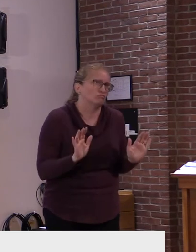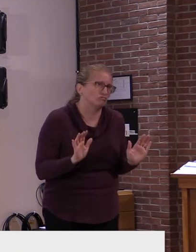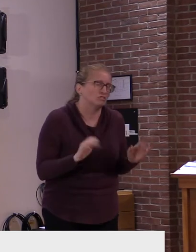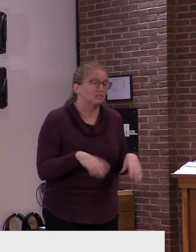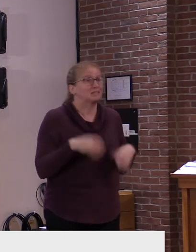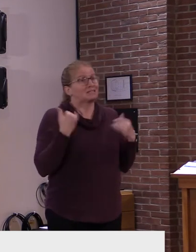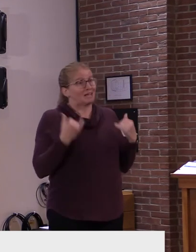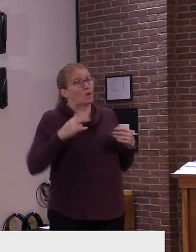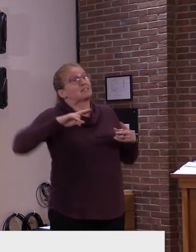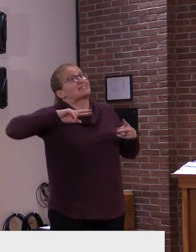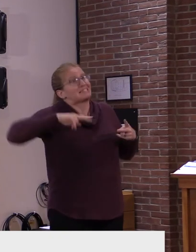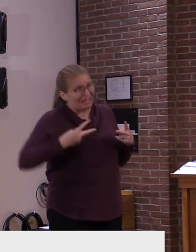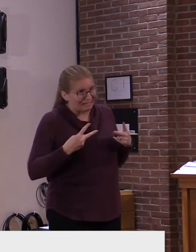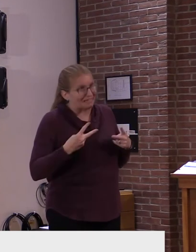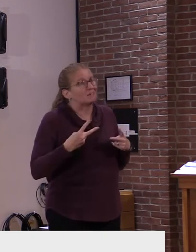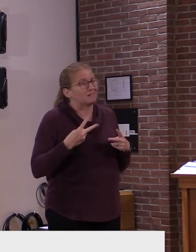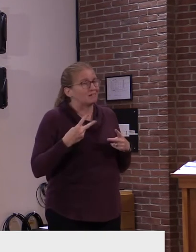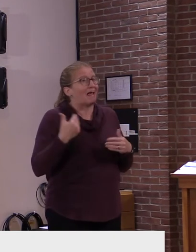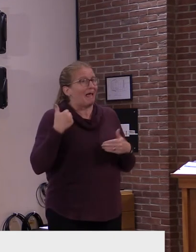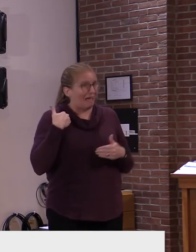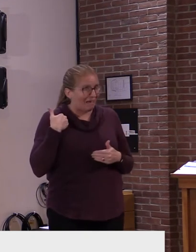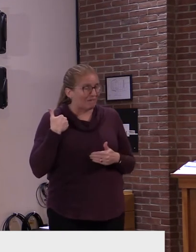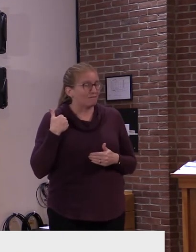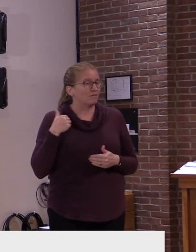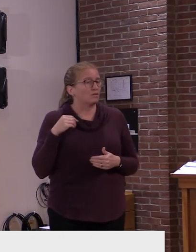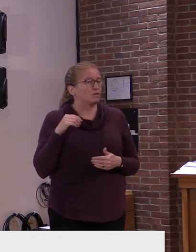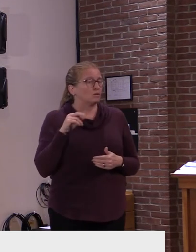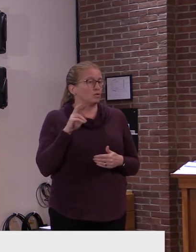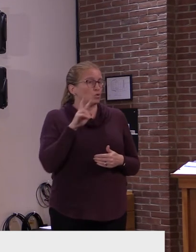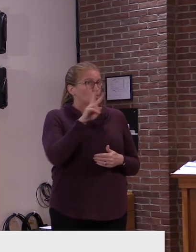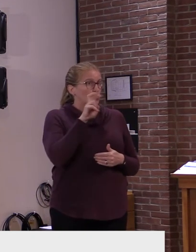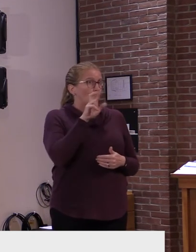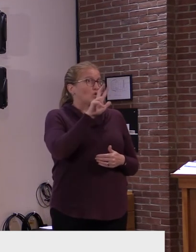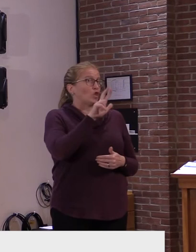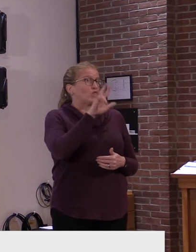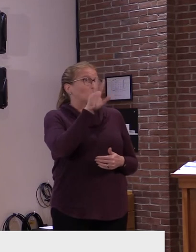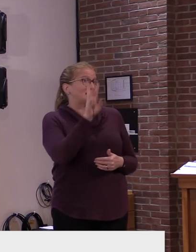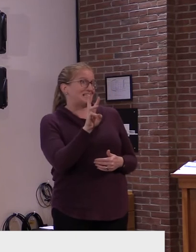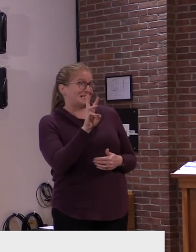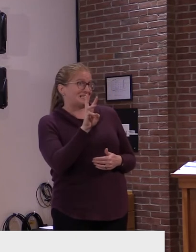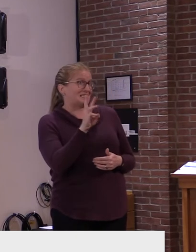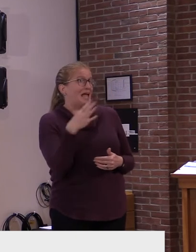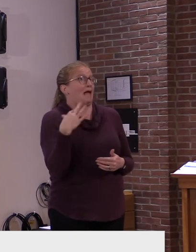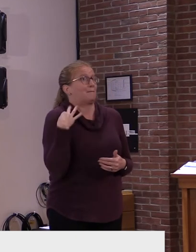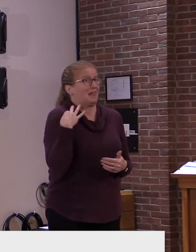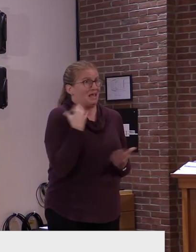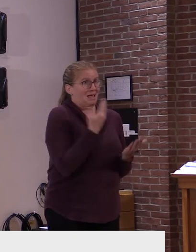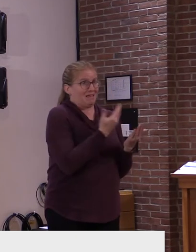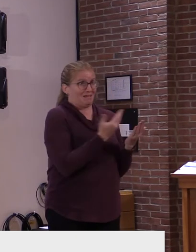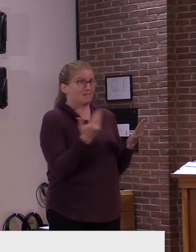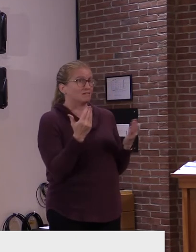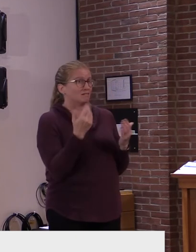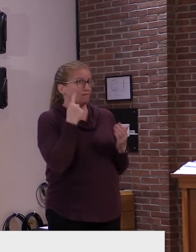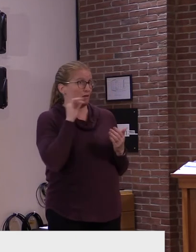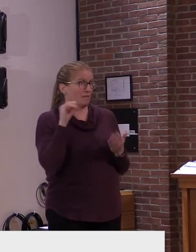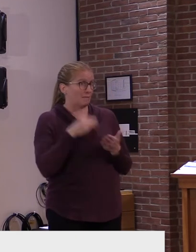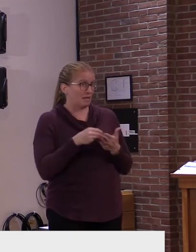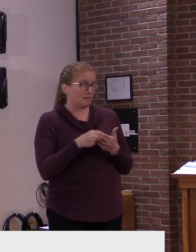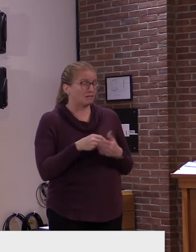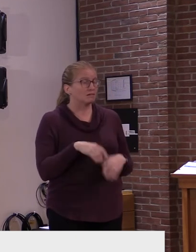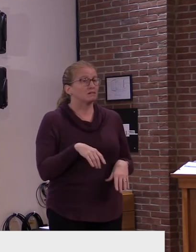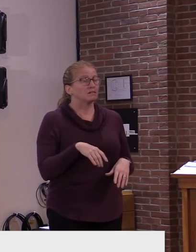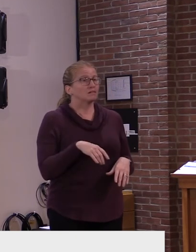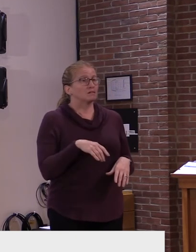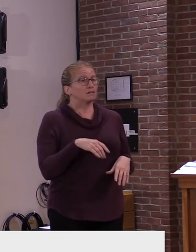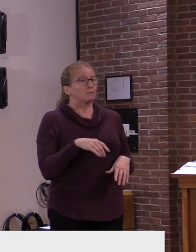round two we have 236 uh applicants we estimated that we would not